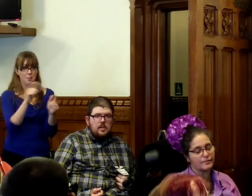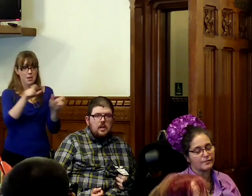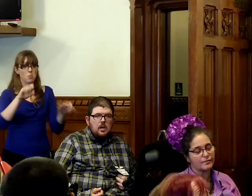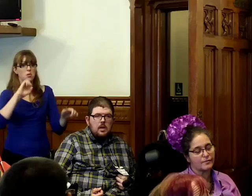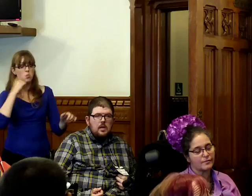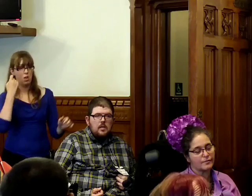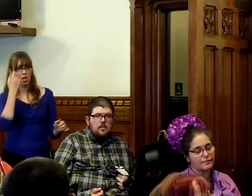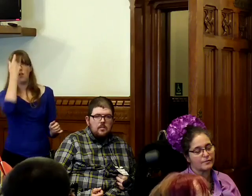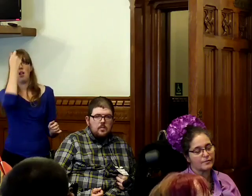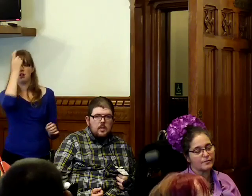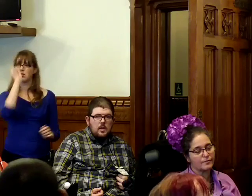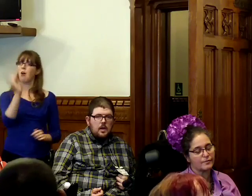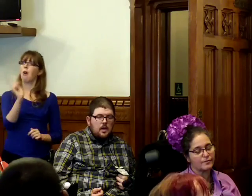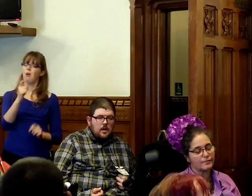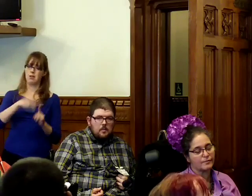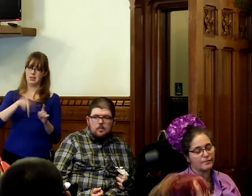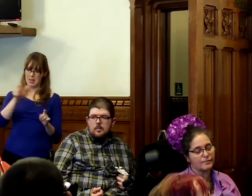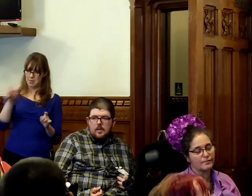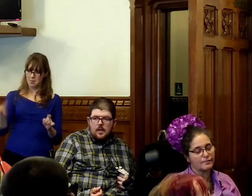realised.